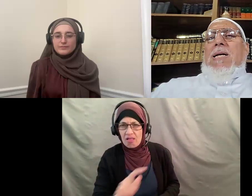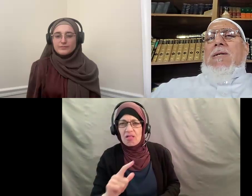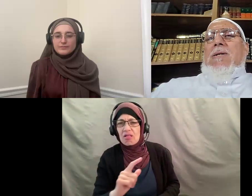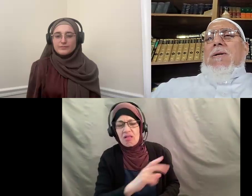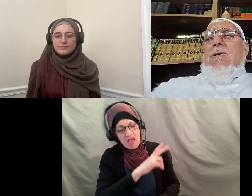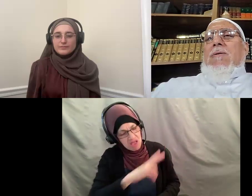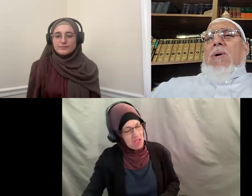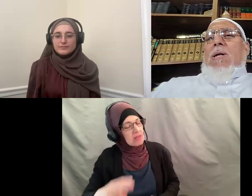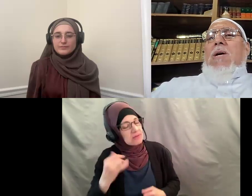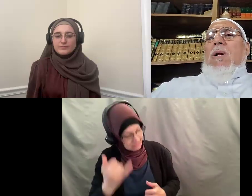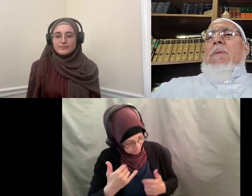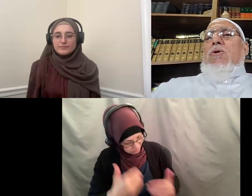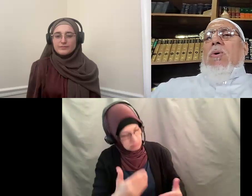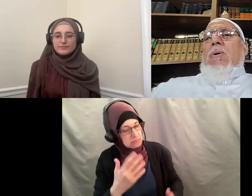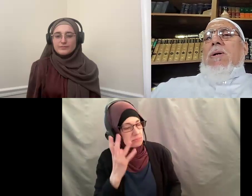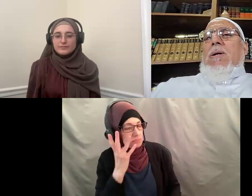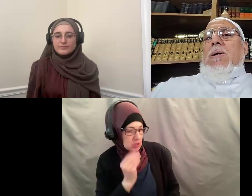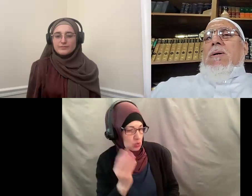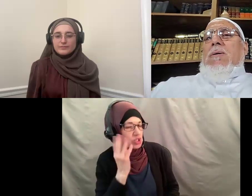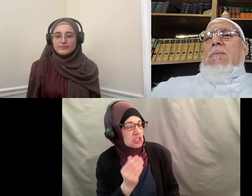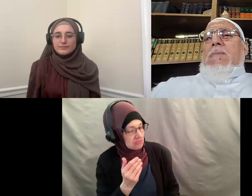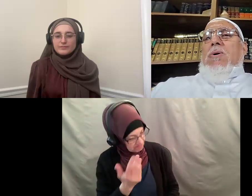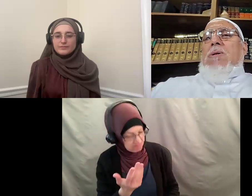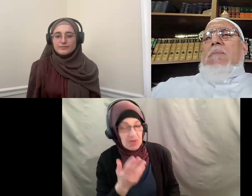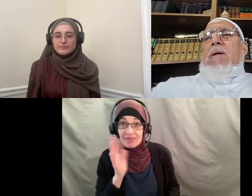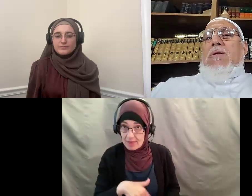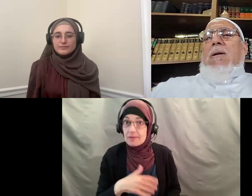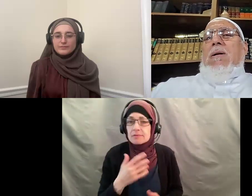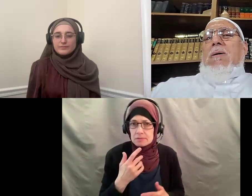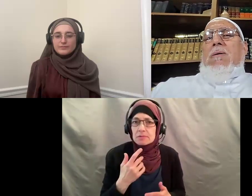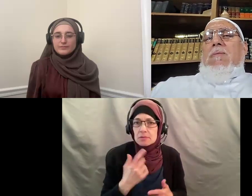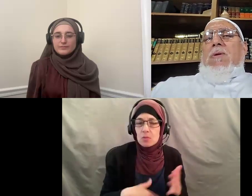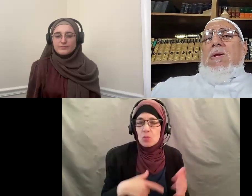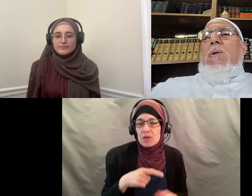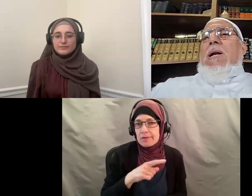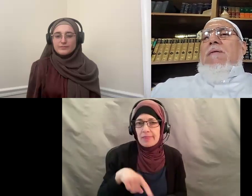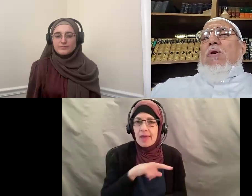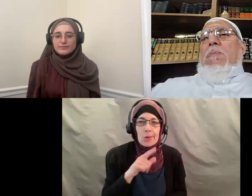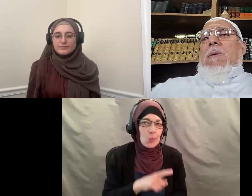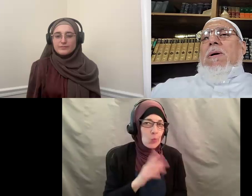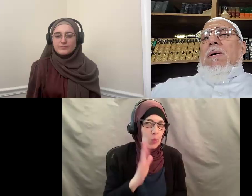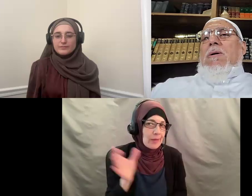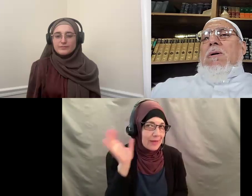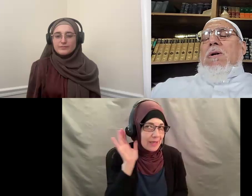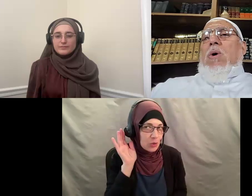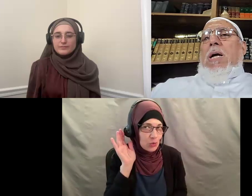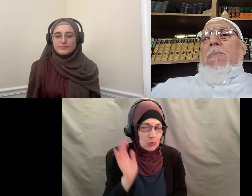This is what they will be told, because by then they will have no power, no